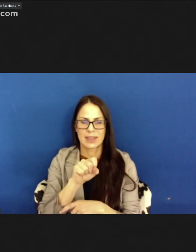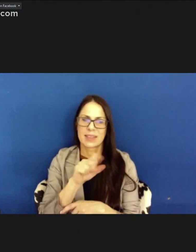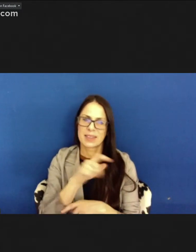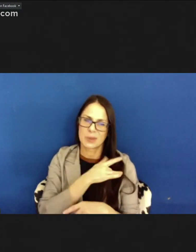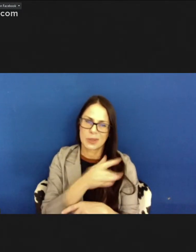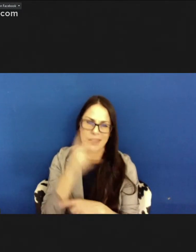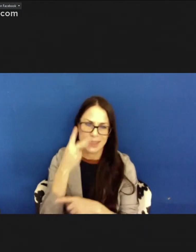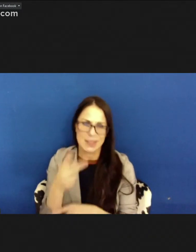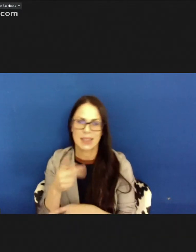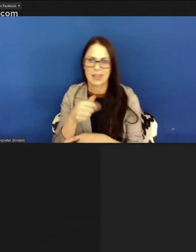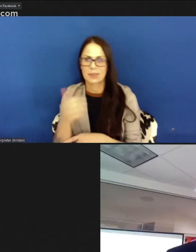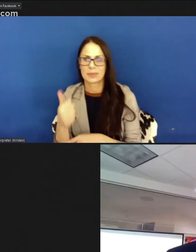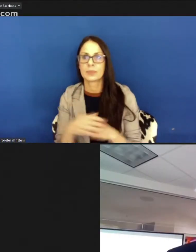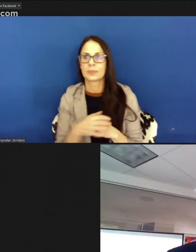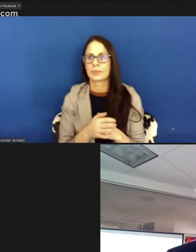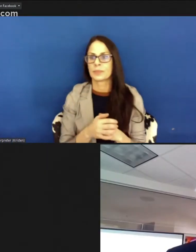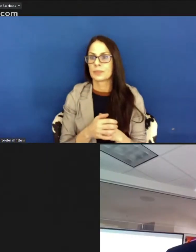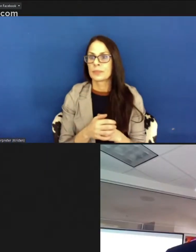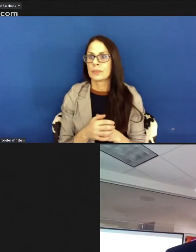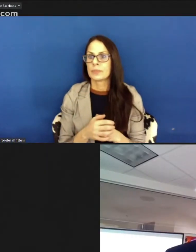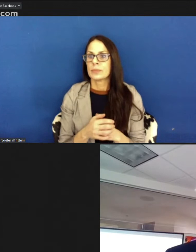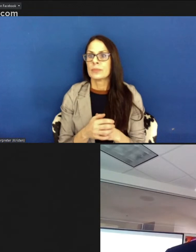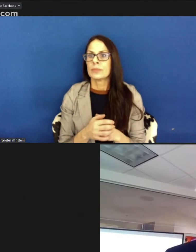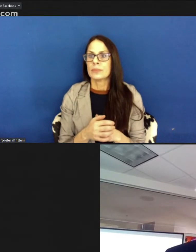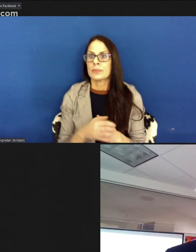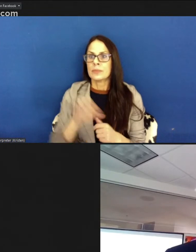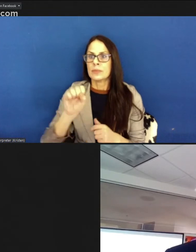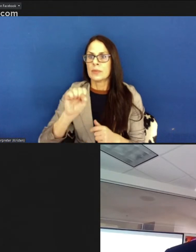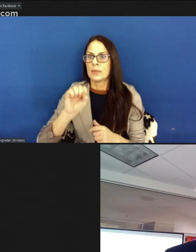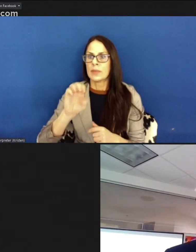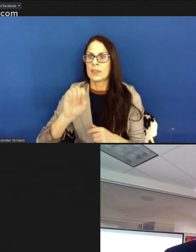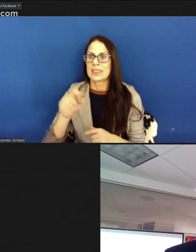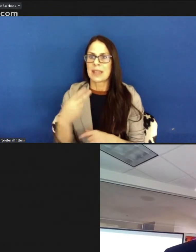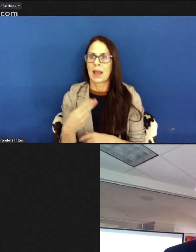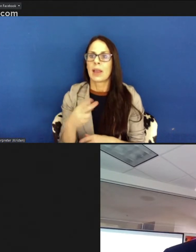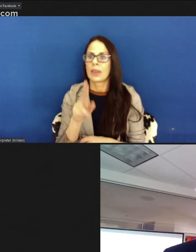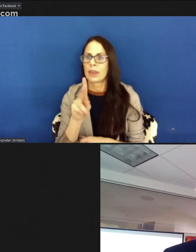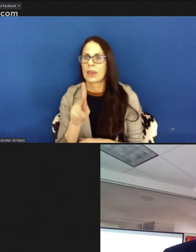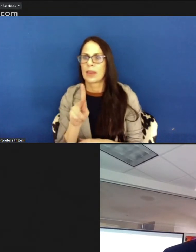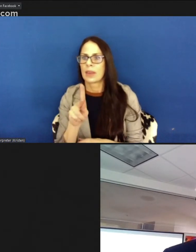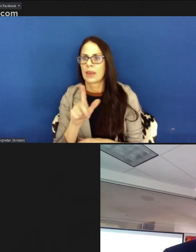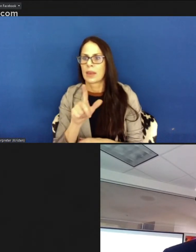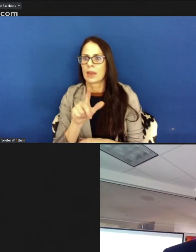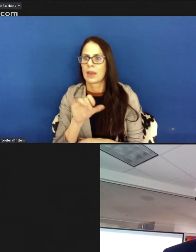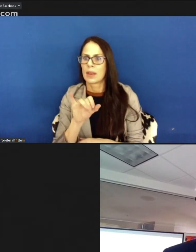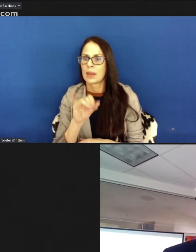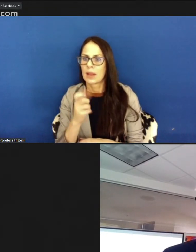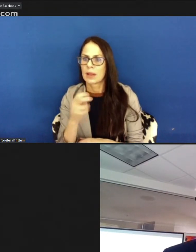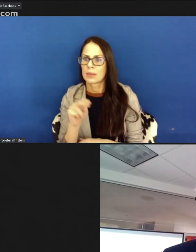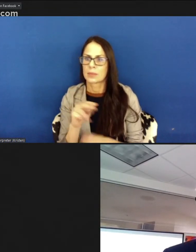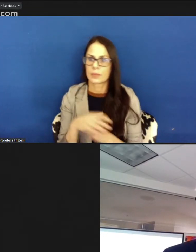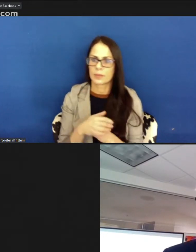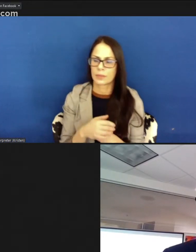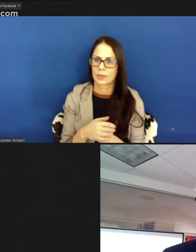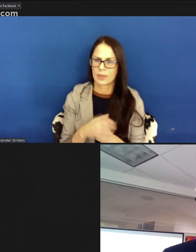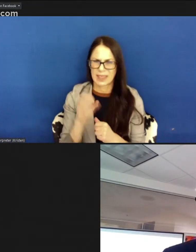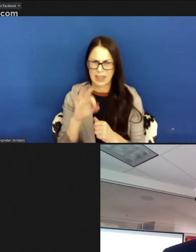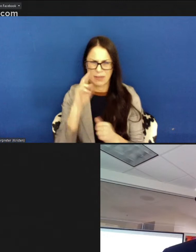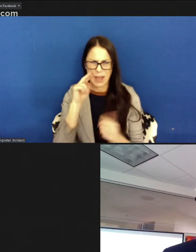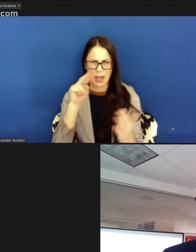All right, let's go to Seth Kleiman. Hey, Seth from the Gazette. So if I'm reading, Scott, your graph